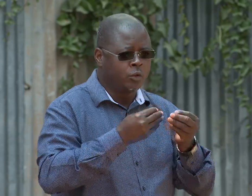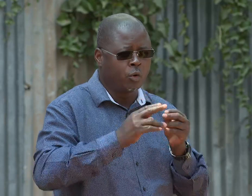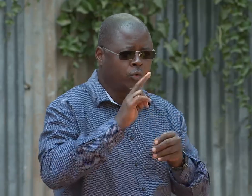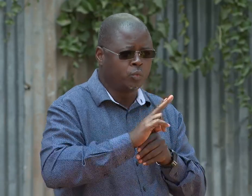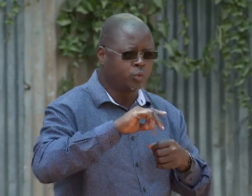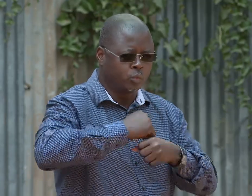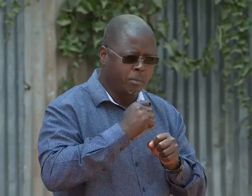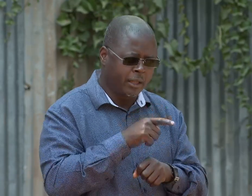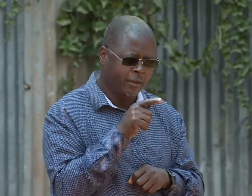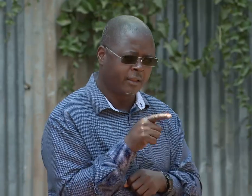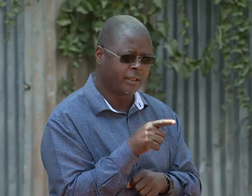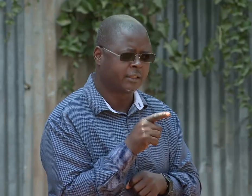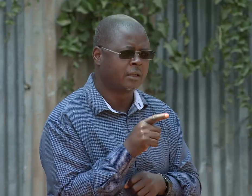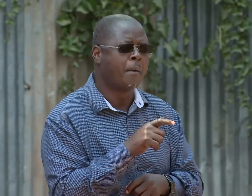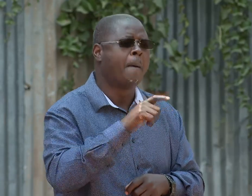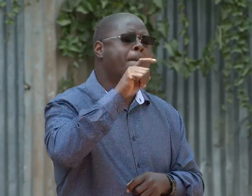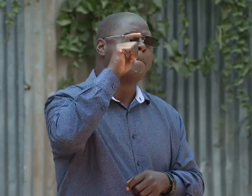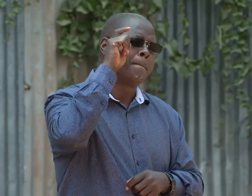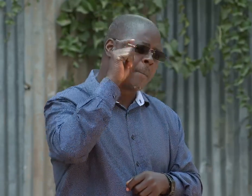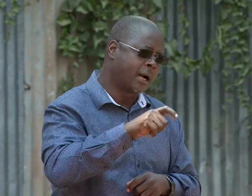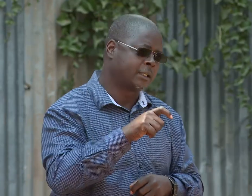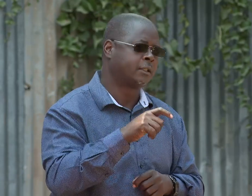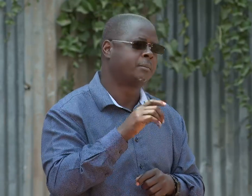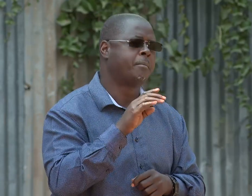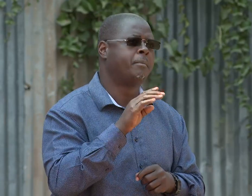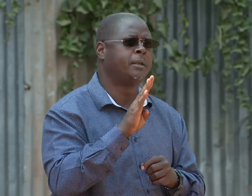the mask. The material that has been used to make the mask must